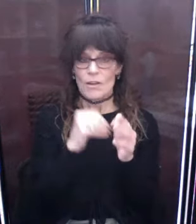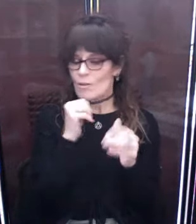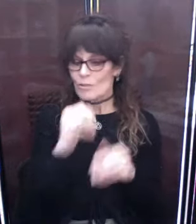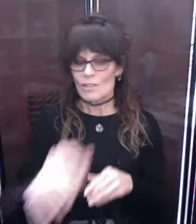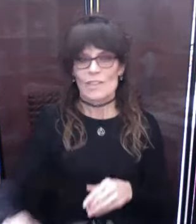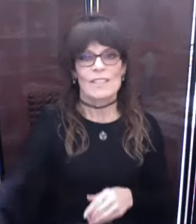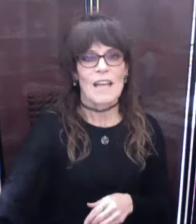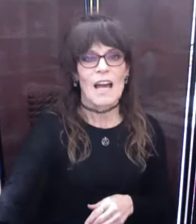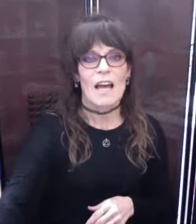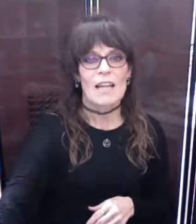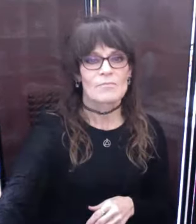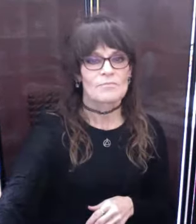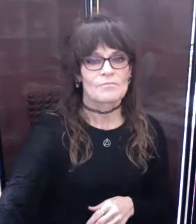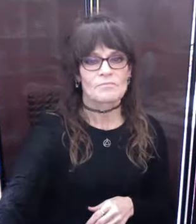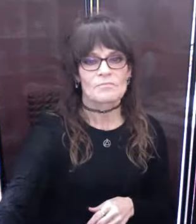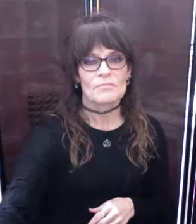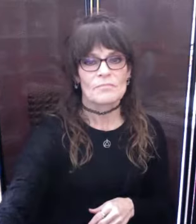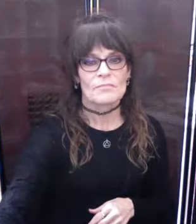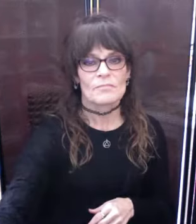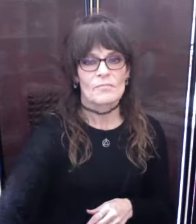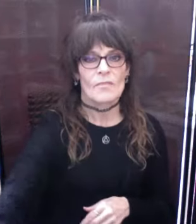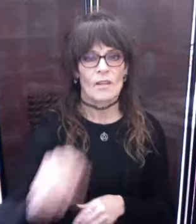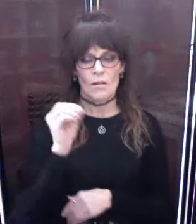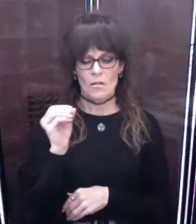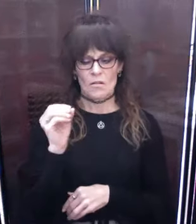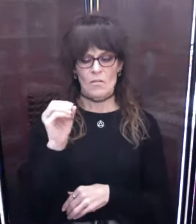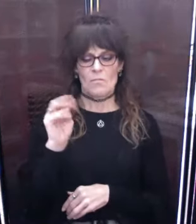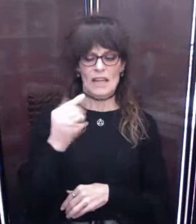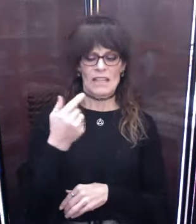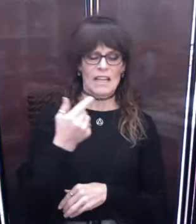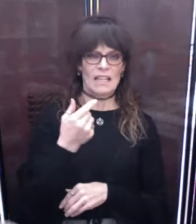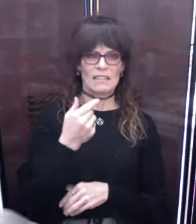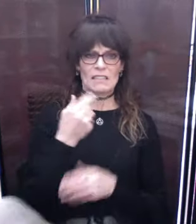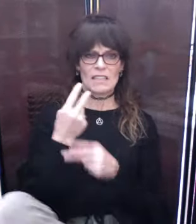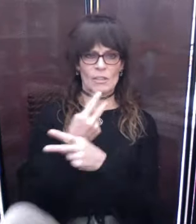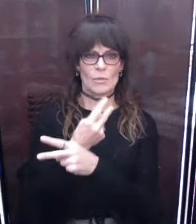is the worst it's ever been. It was, oh my goodness, this is the best it'll ever be.